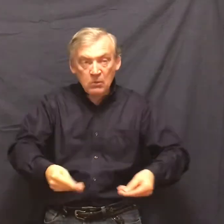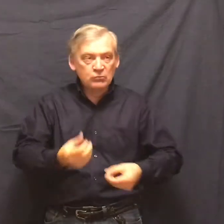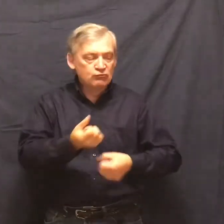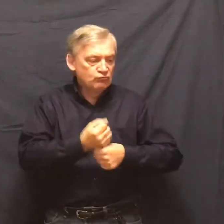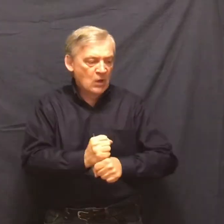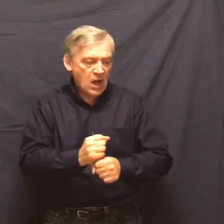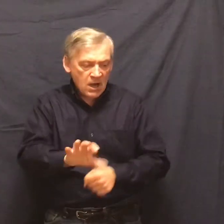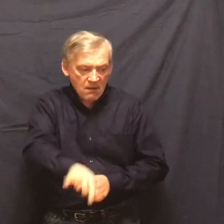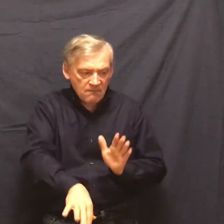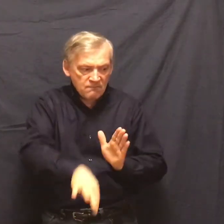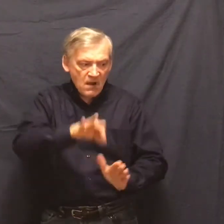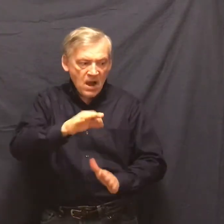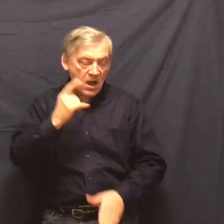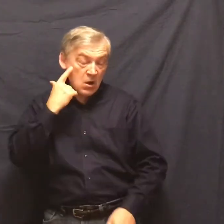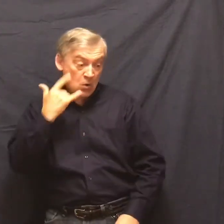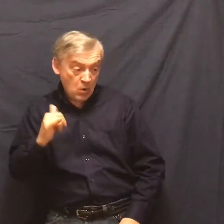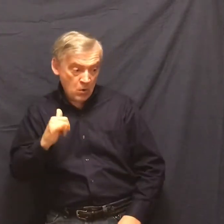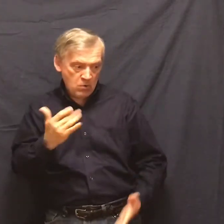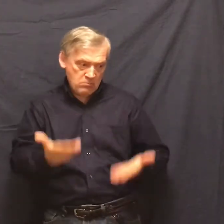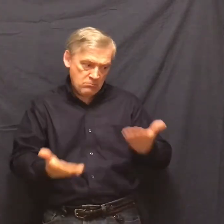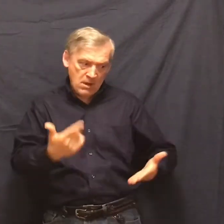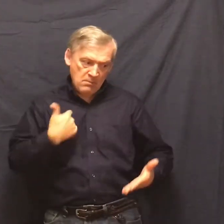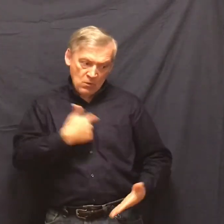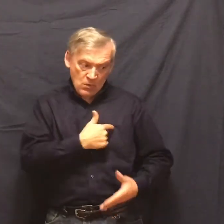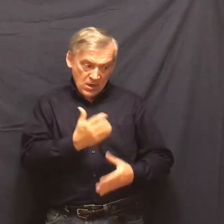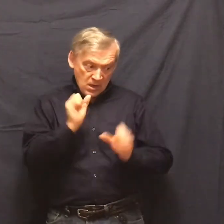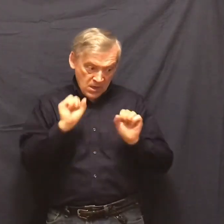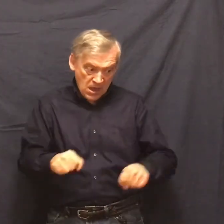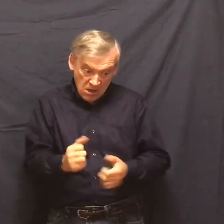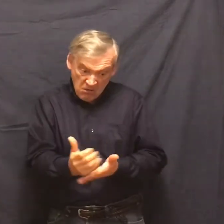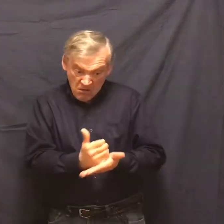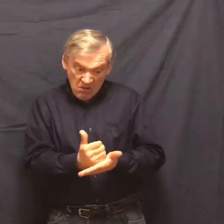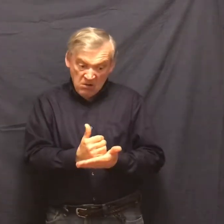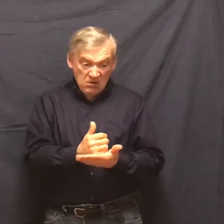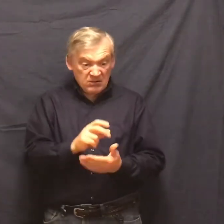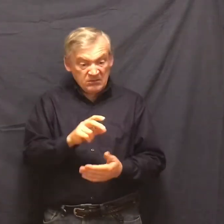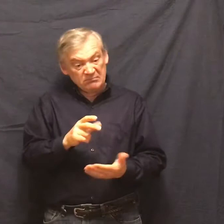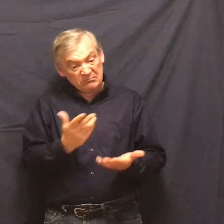We can make maybe a couple of dollars a day there, and we might hit a pocket.